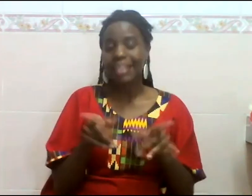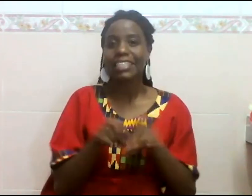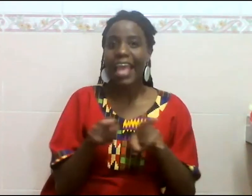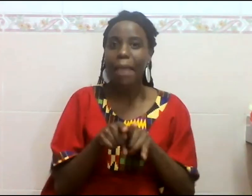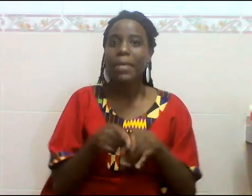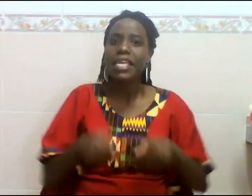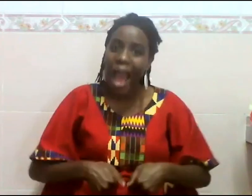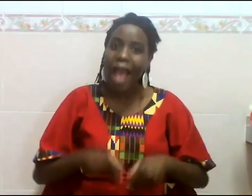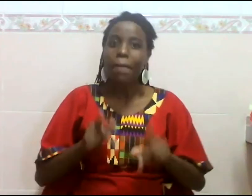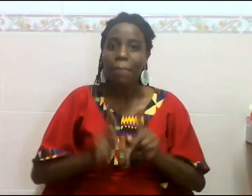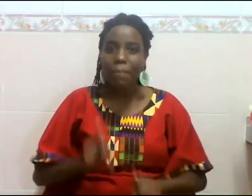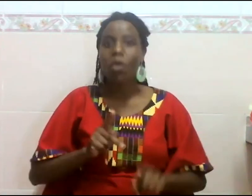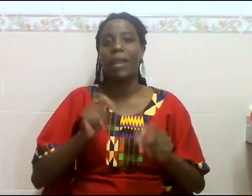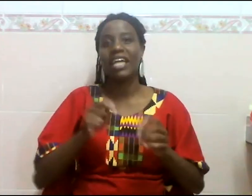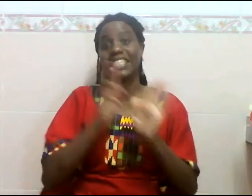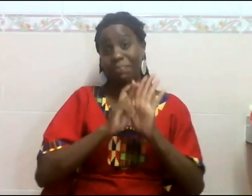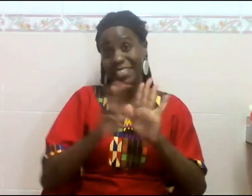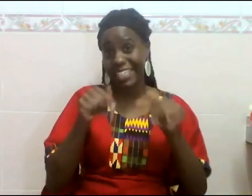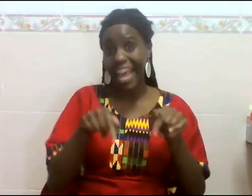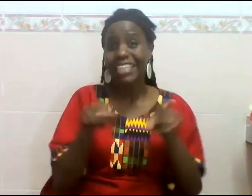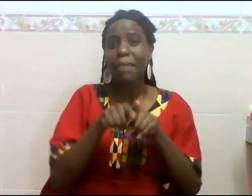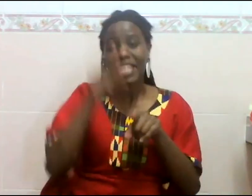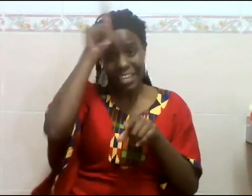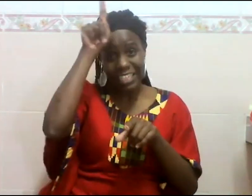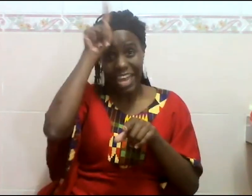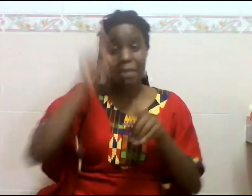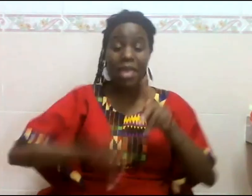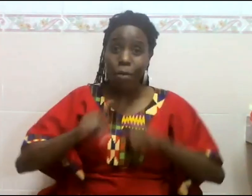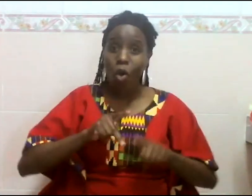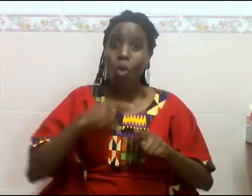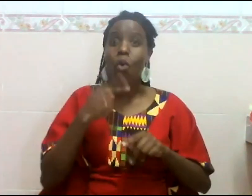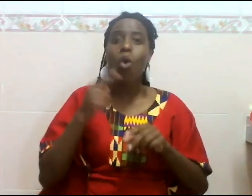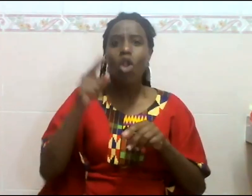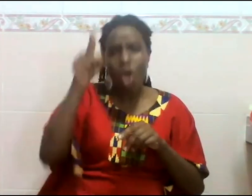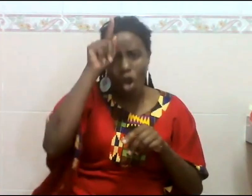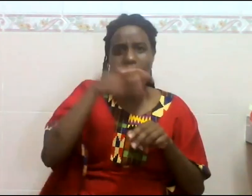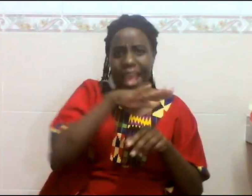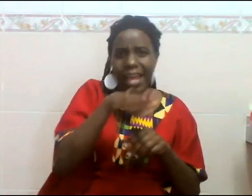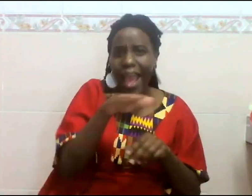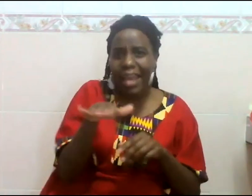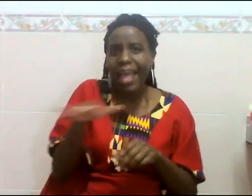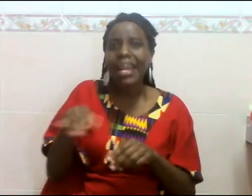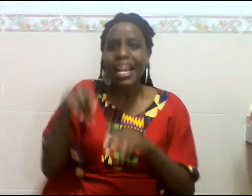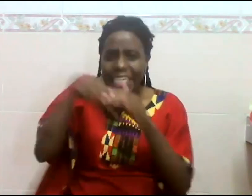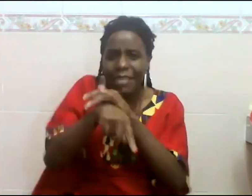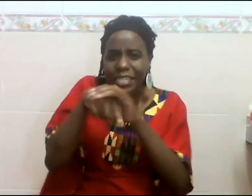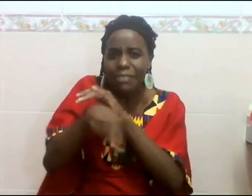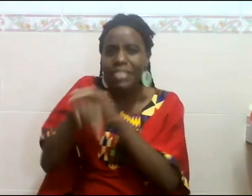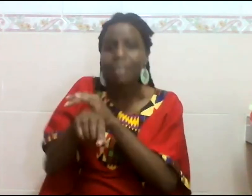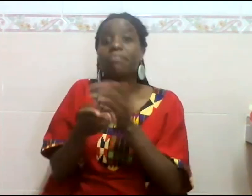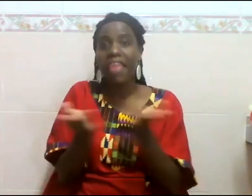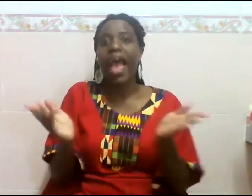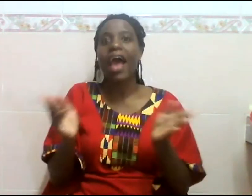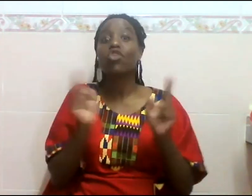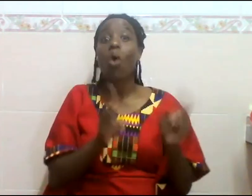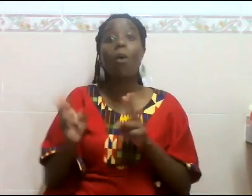Indigenous peoples and not about. So we kind of, yeah, anyways, but that's basically the question. And I think it also addresses, or